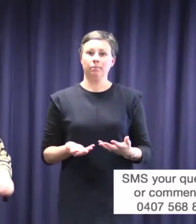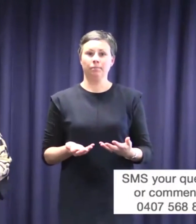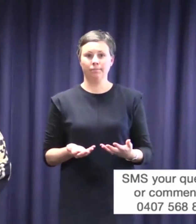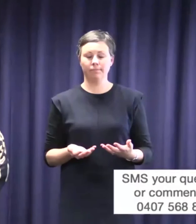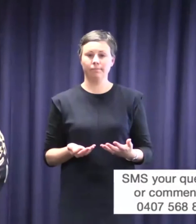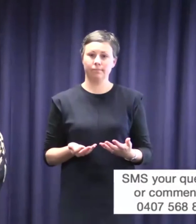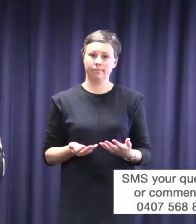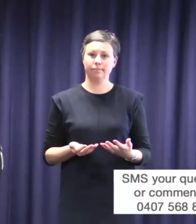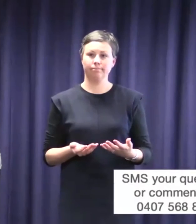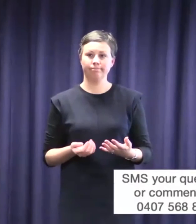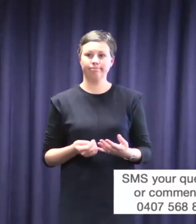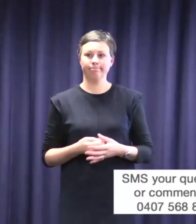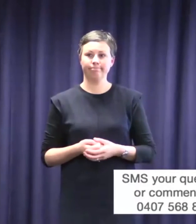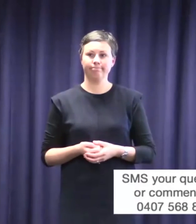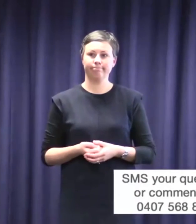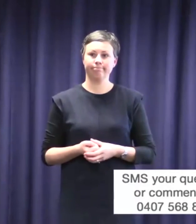It is a little bit